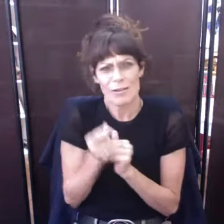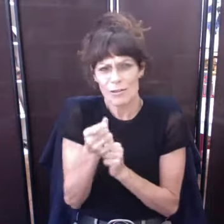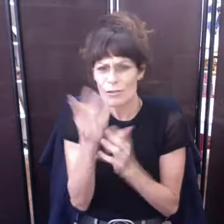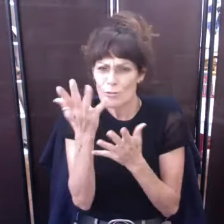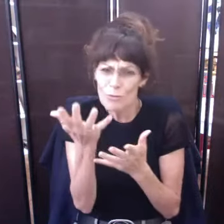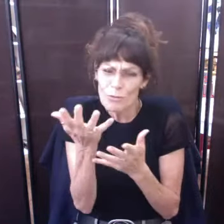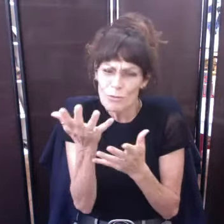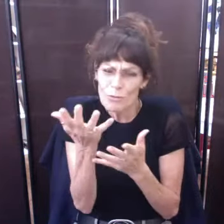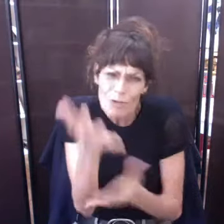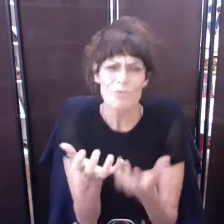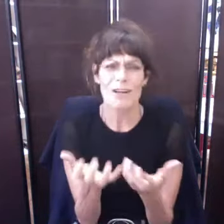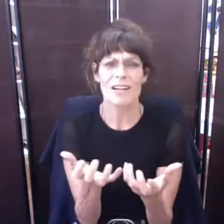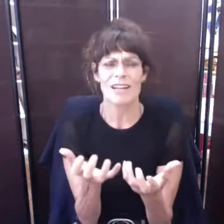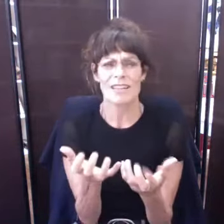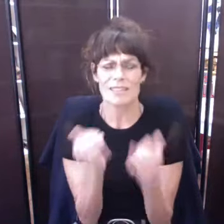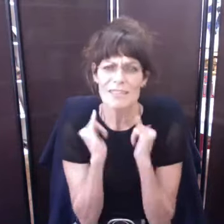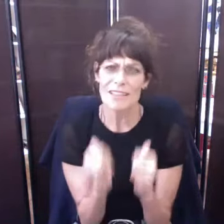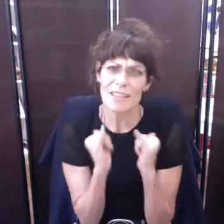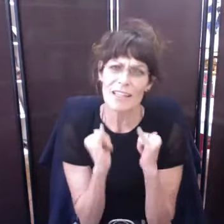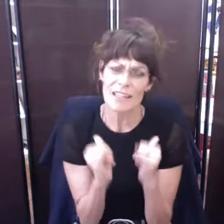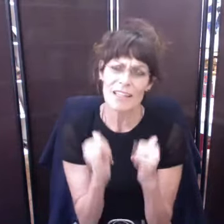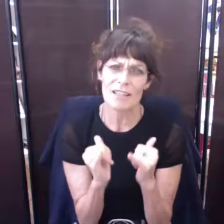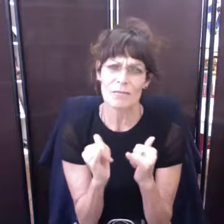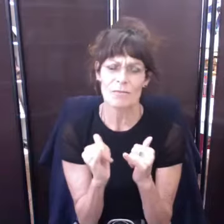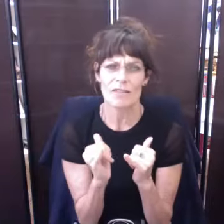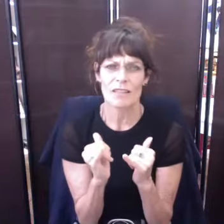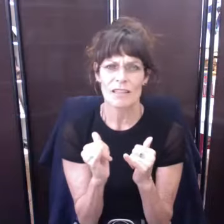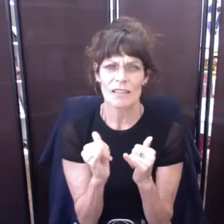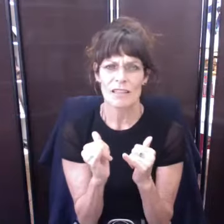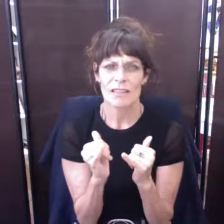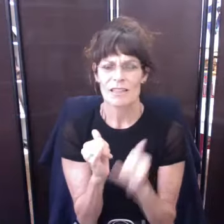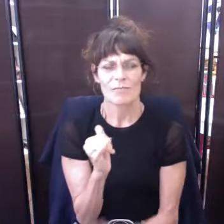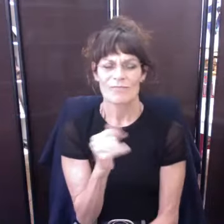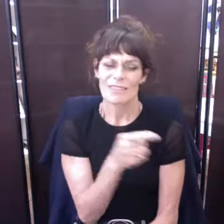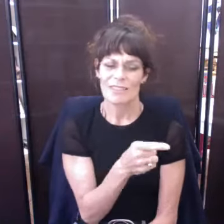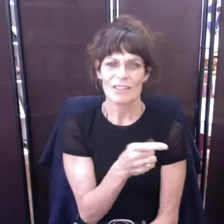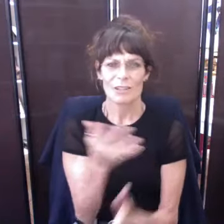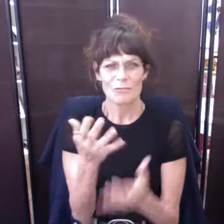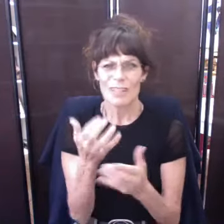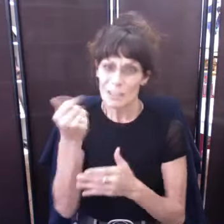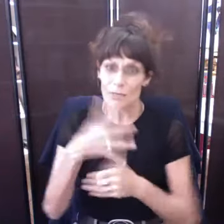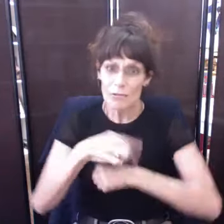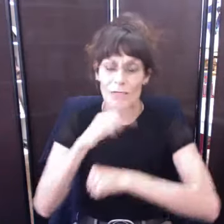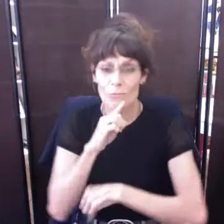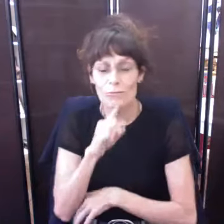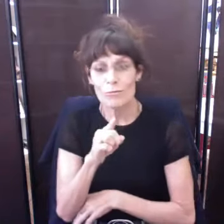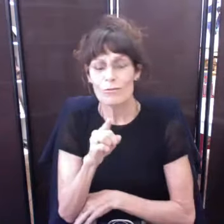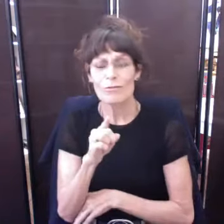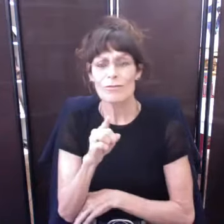than what we came in with. And she wanted it a couple of times. And then,